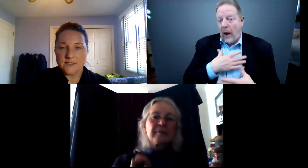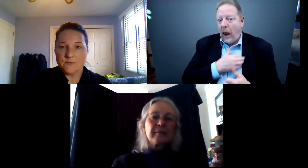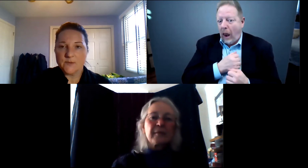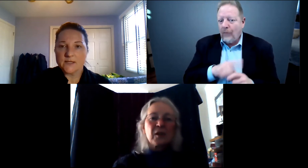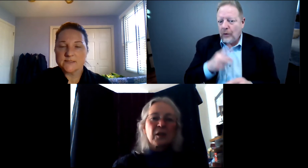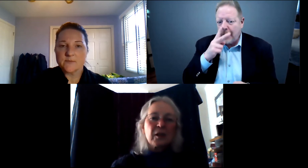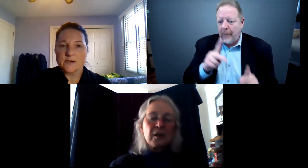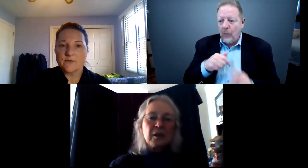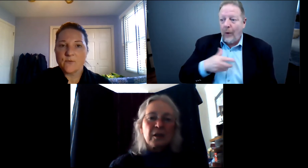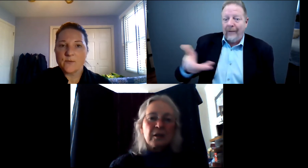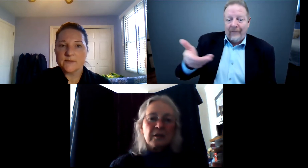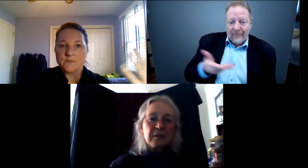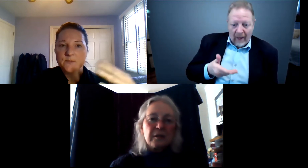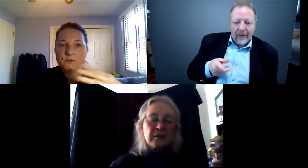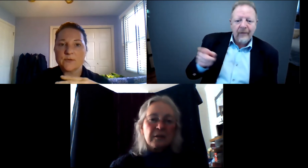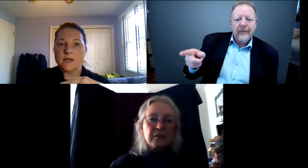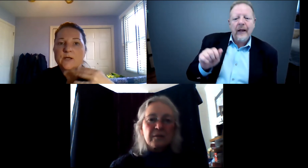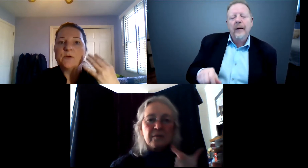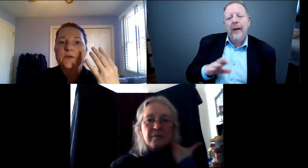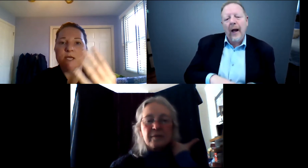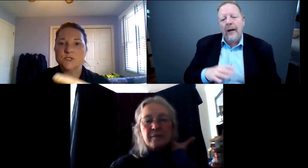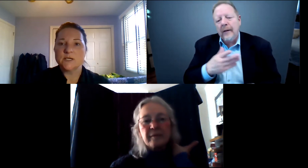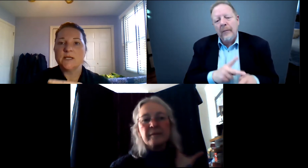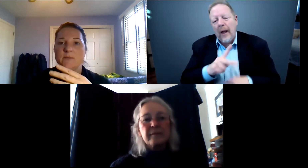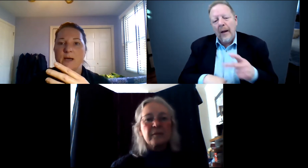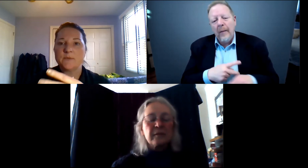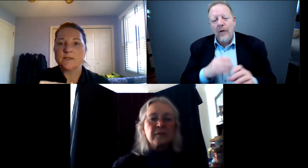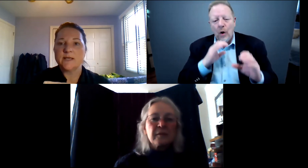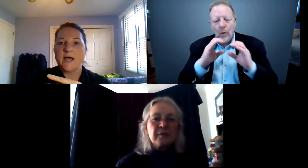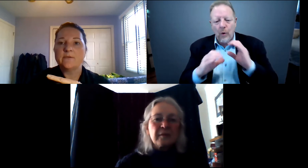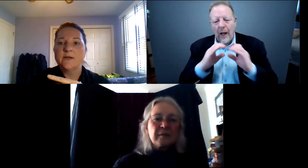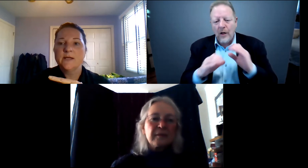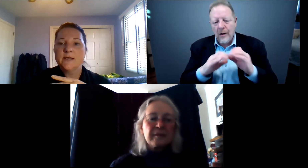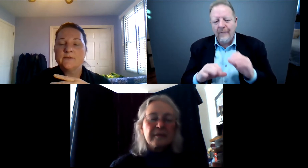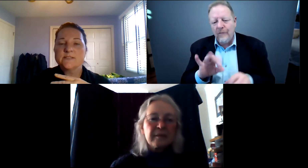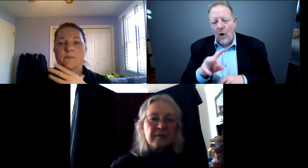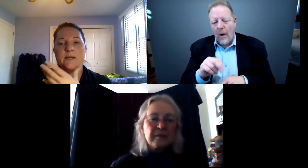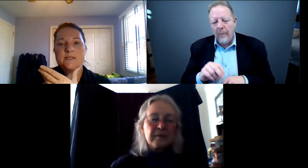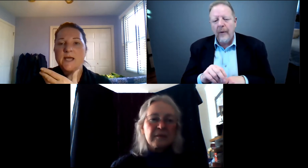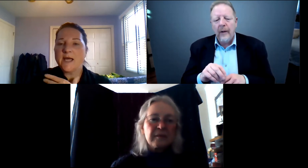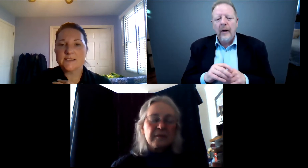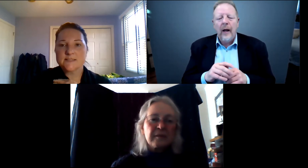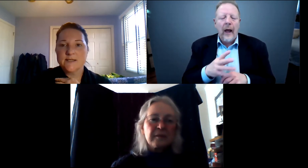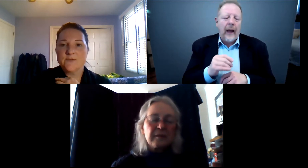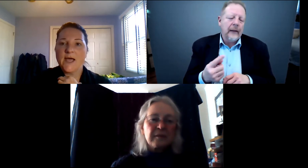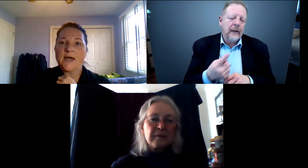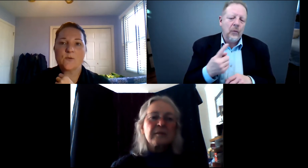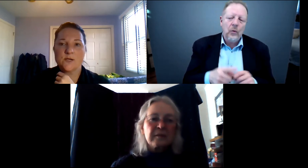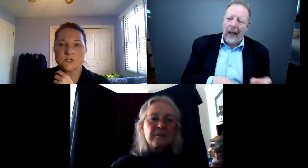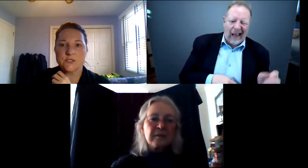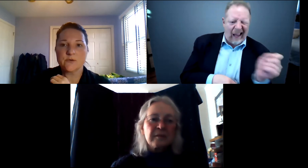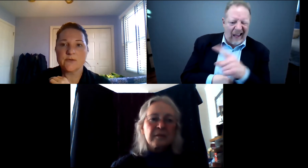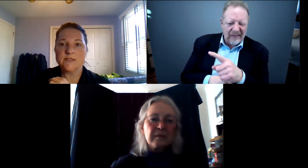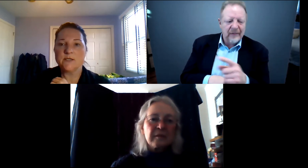invite, that they would be on some kind of a format, that people, that a communication happening, that they have somebody to ask if they